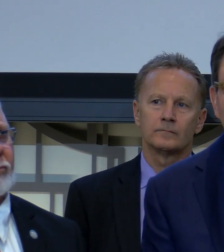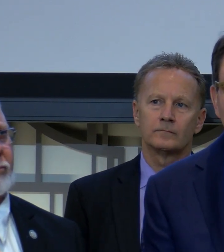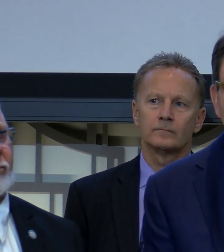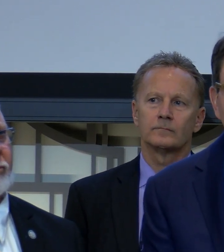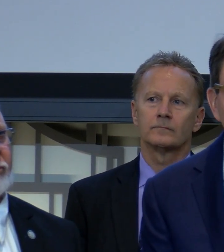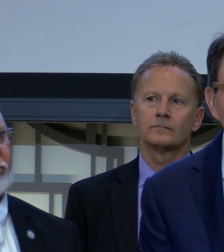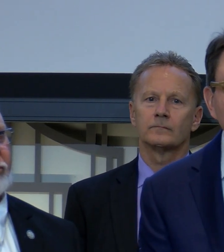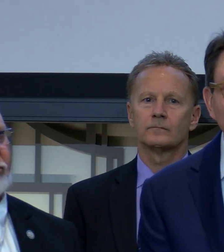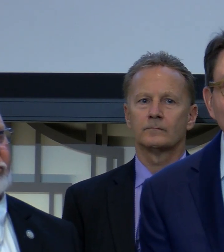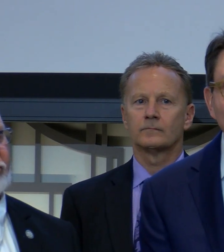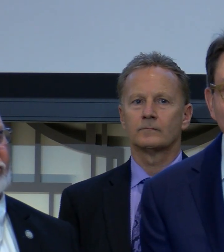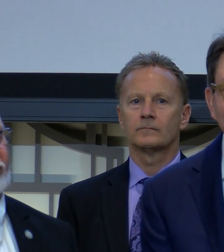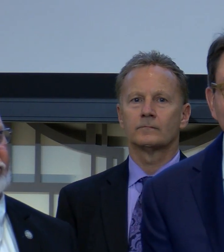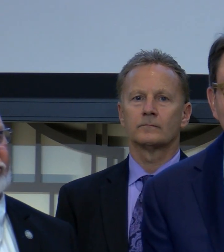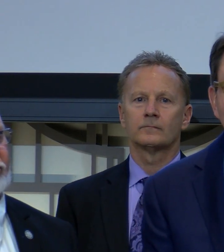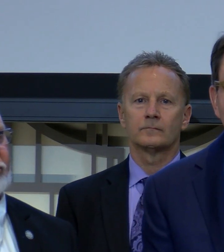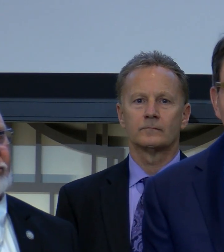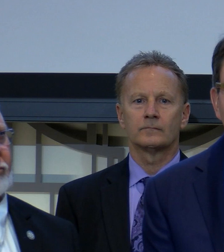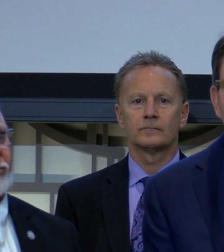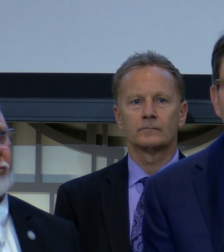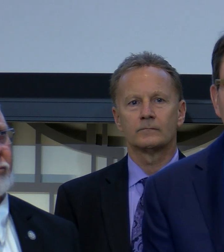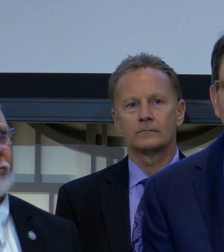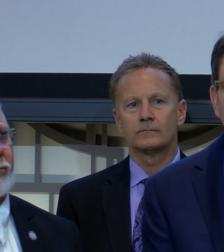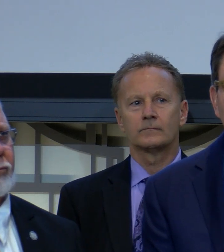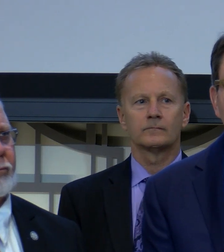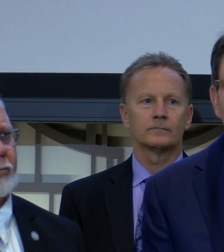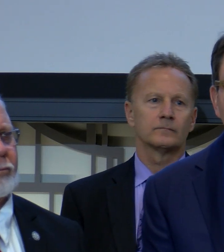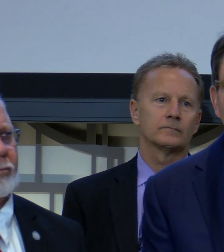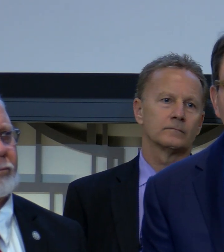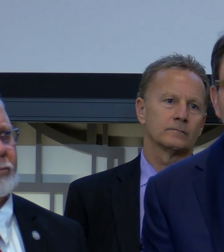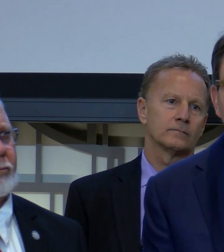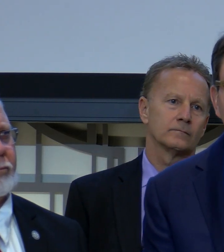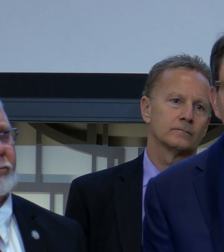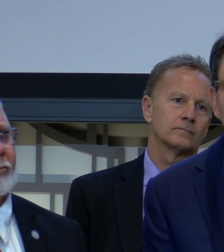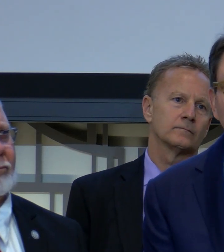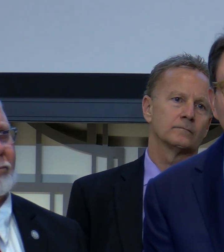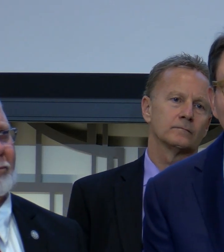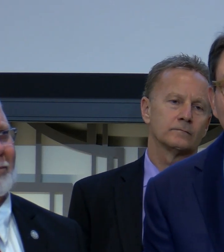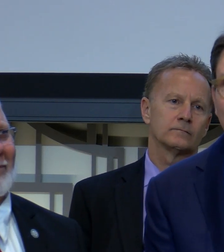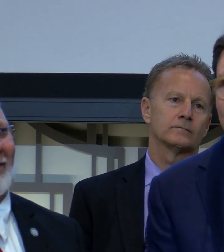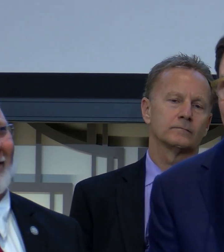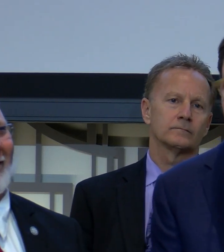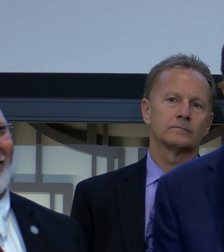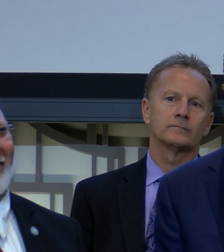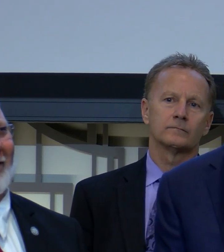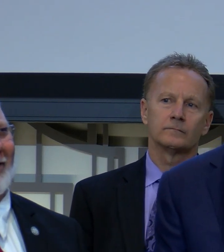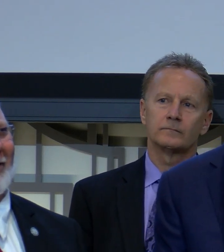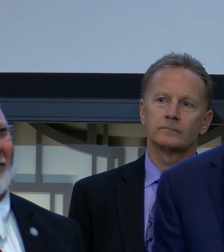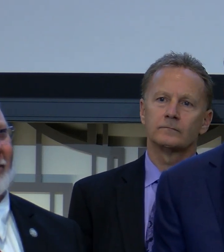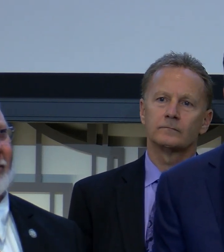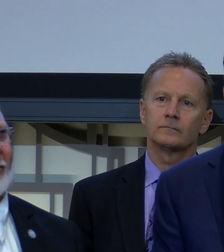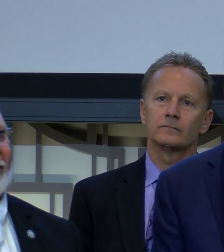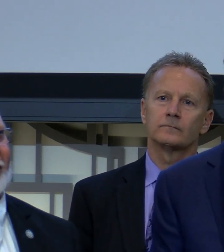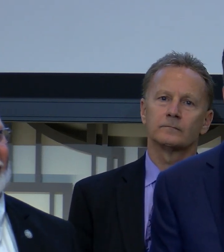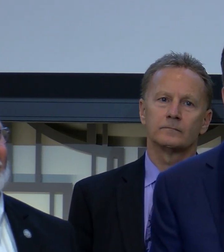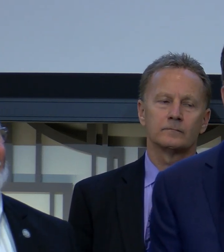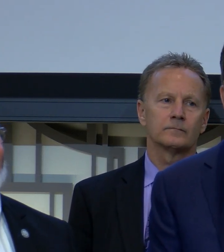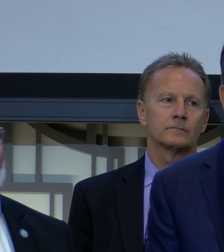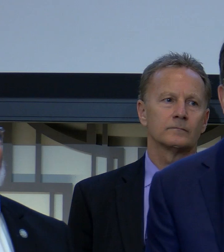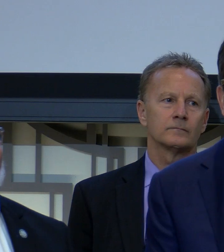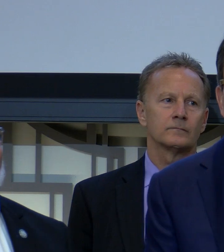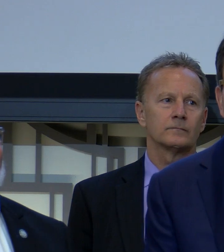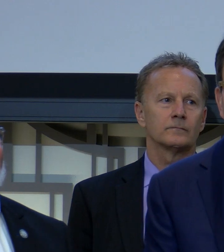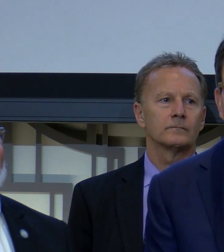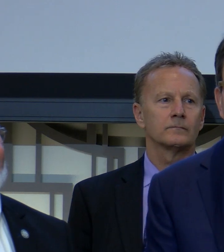town. Here, everyone is staying, and most people are staying at home to eat. And so what's happened, and the term we use is share of